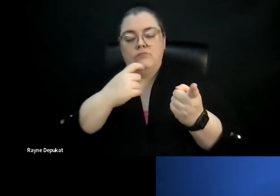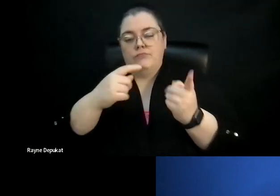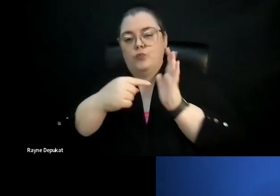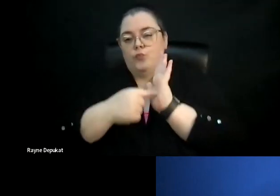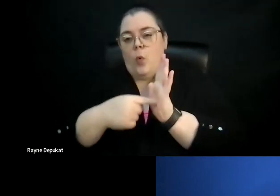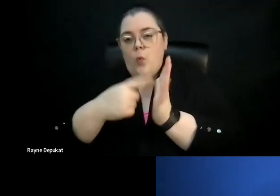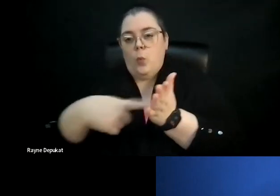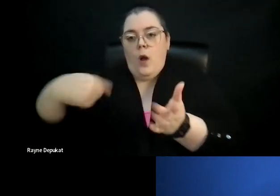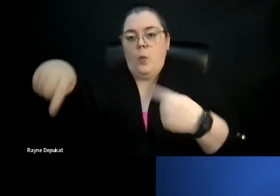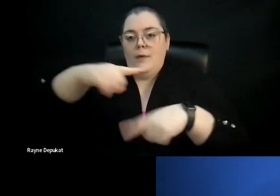So in that document,